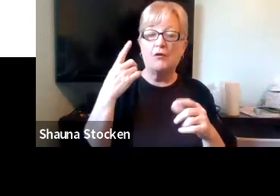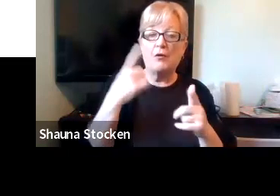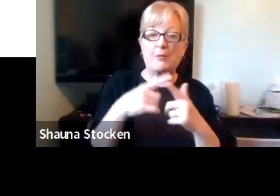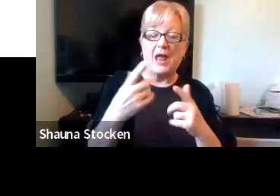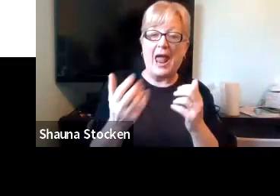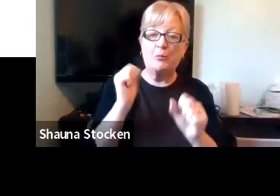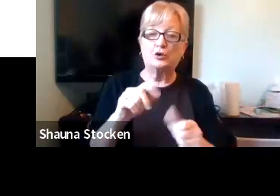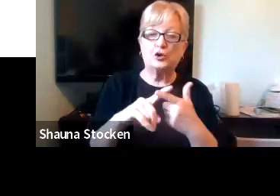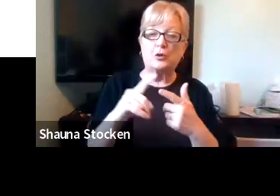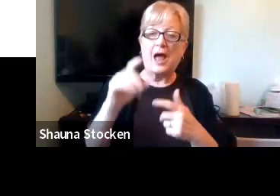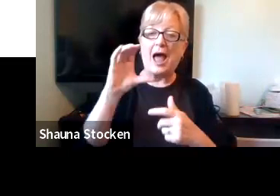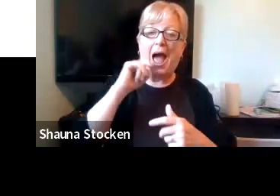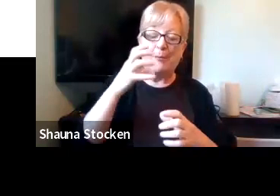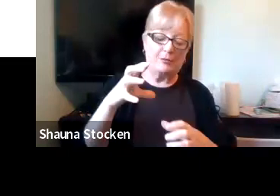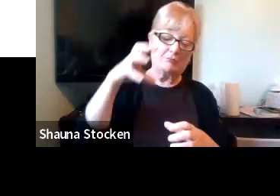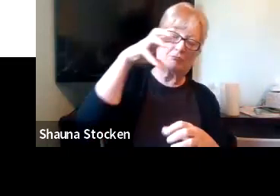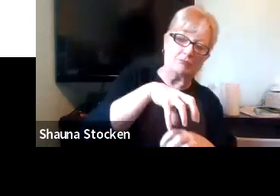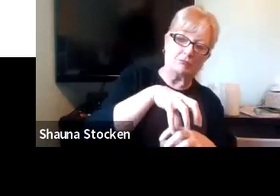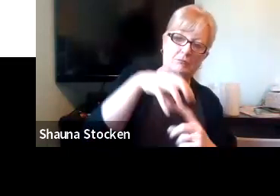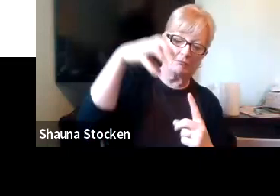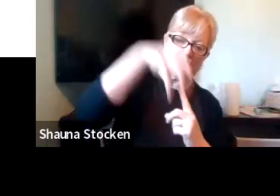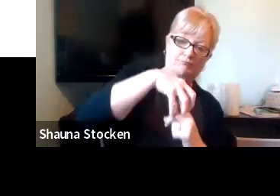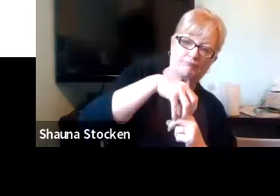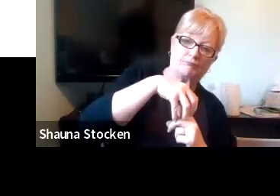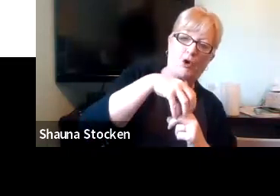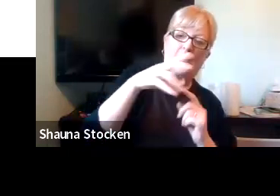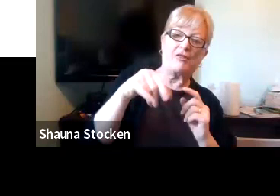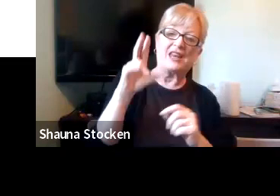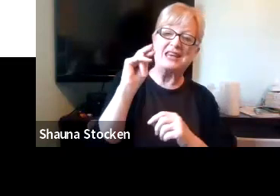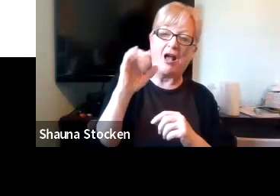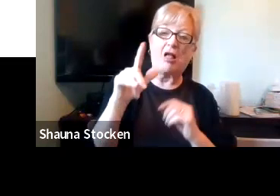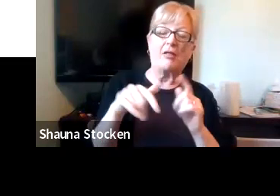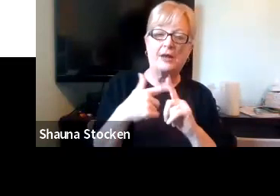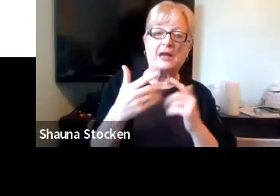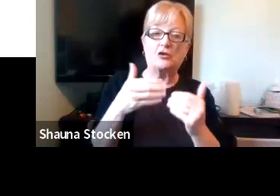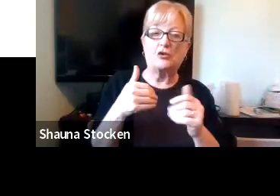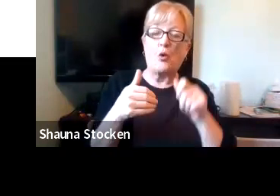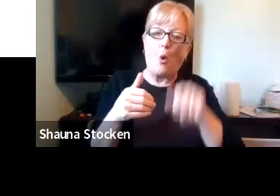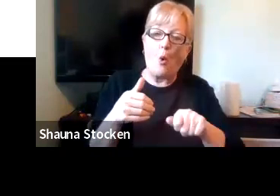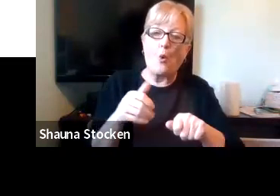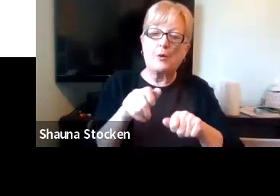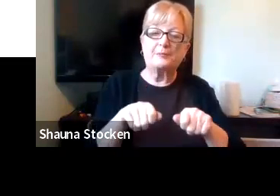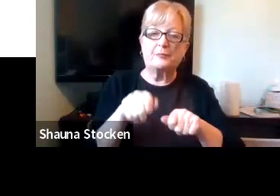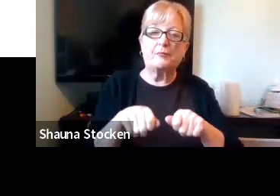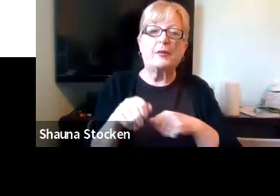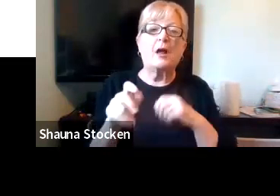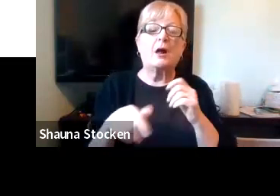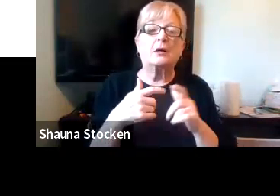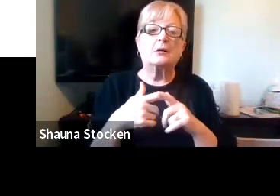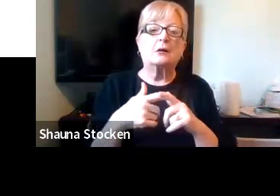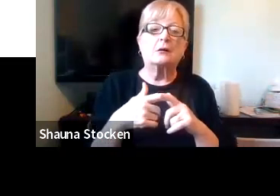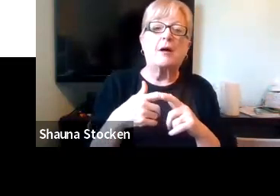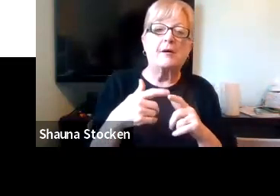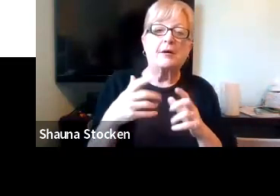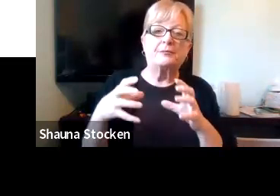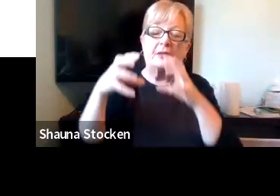I've got the apple in my right hand, and I'm going to place it on the nail again, helping keep